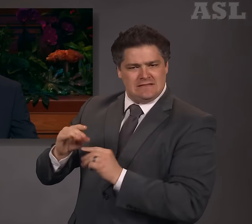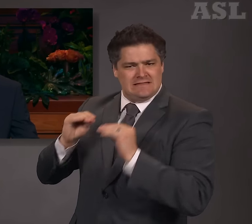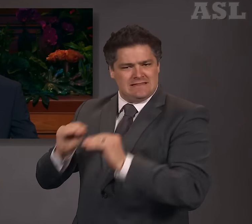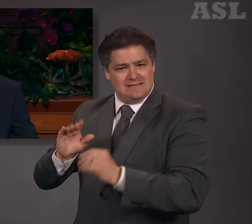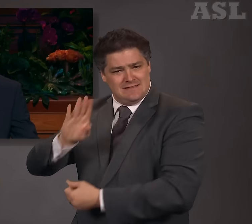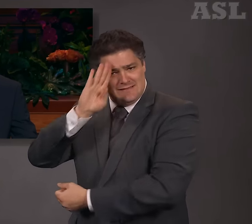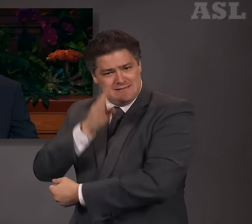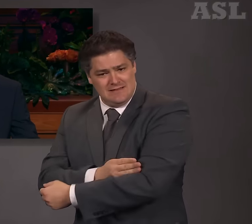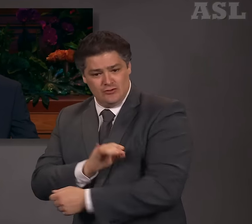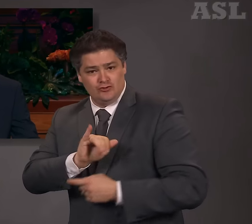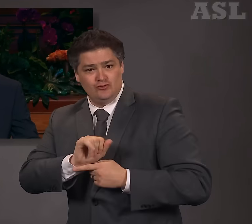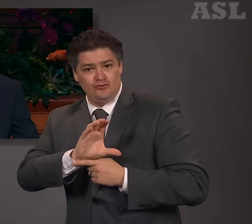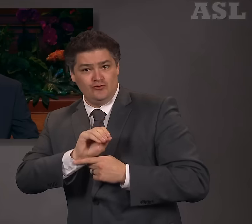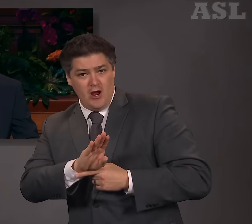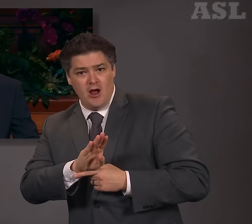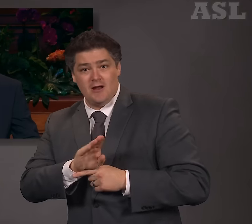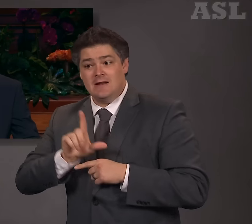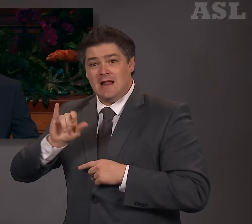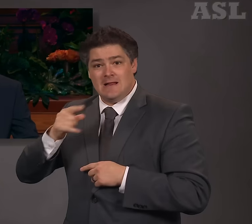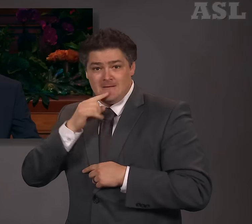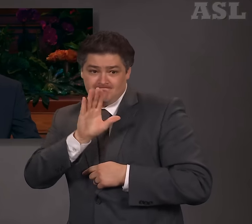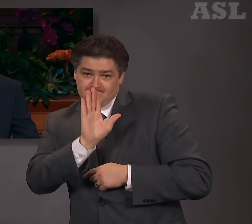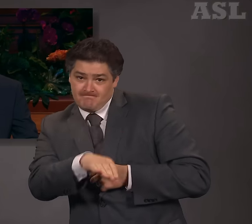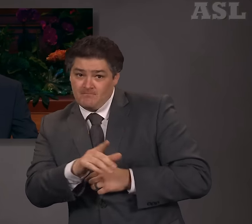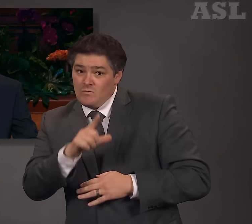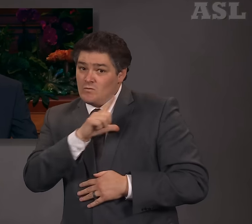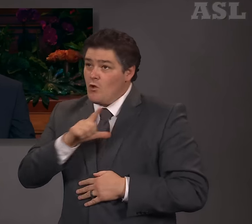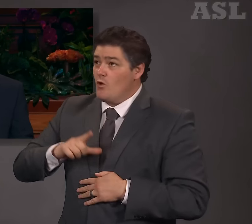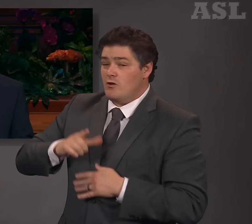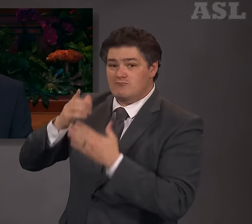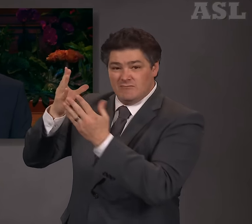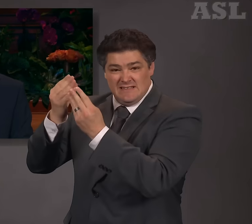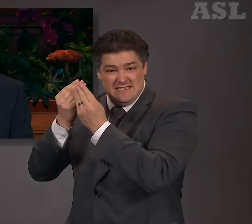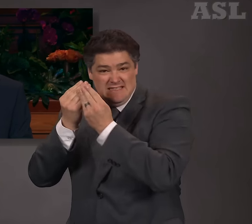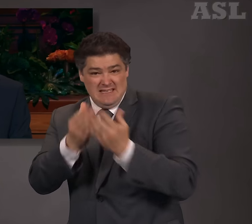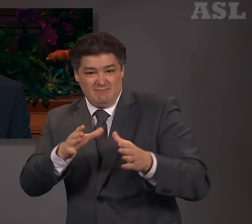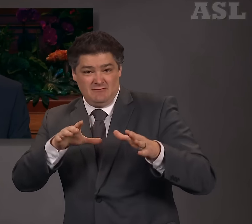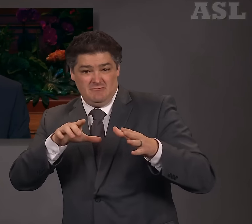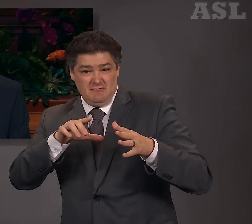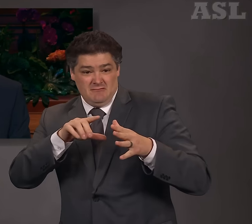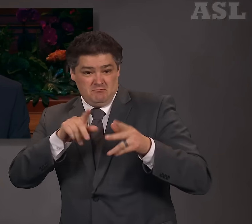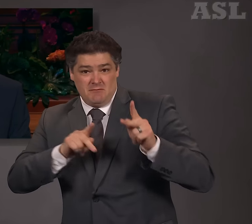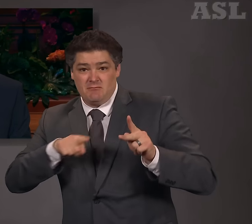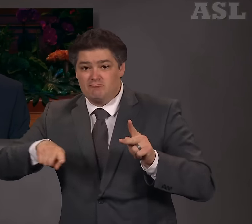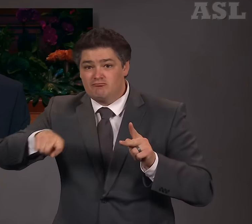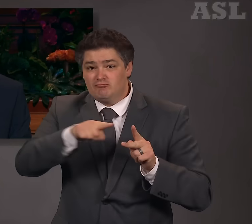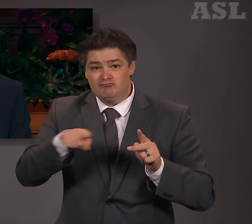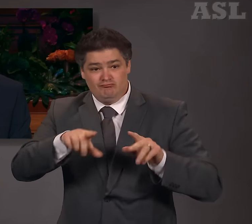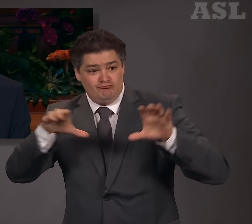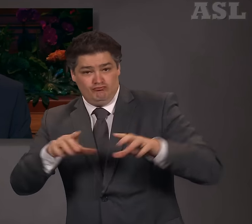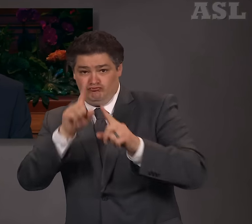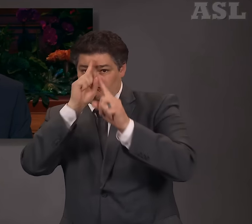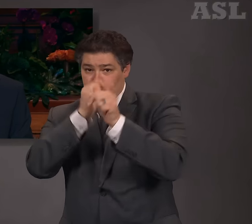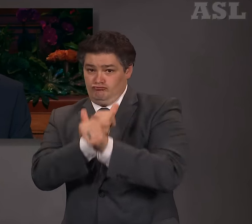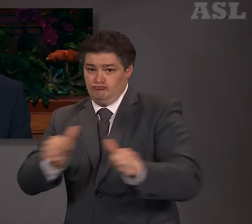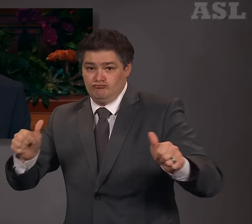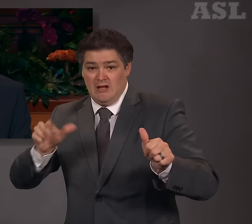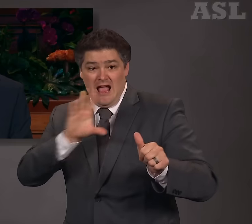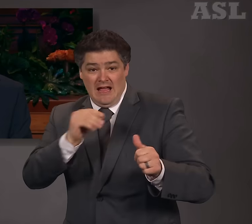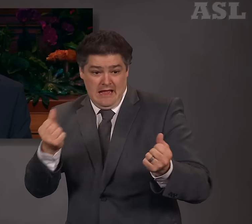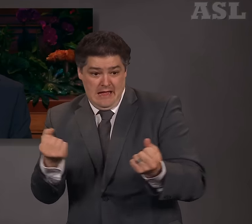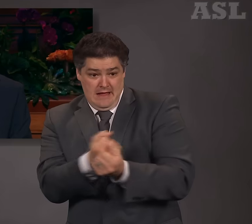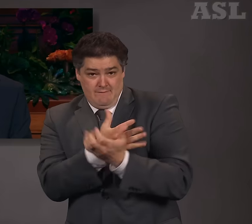Jacob in the Book of Mormon. He taught him that the Lord gave unto man that he should act